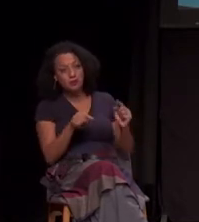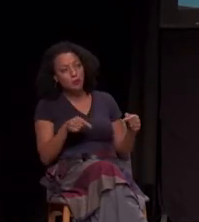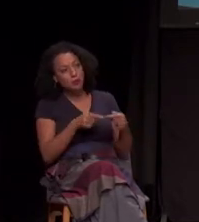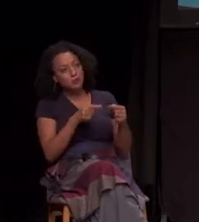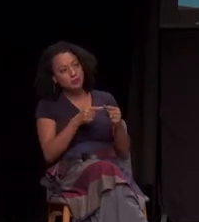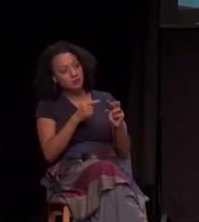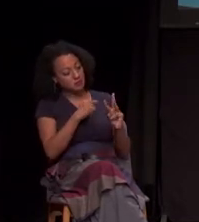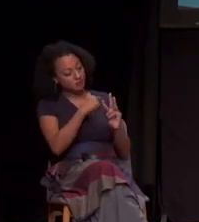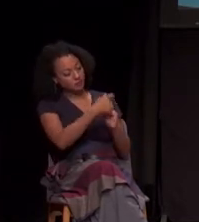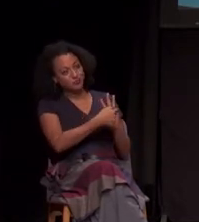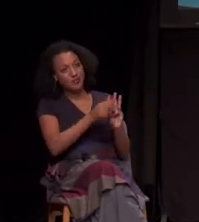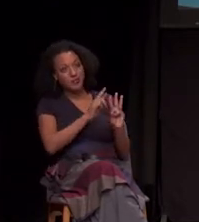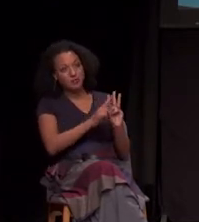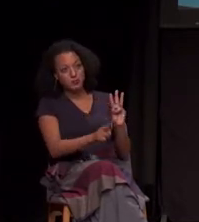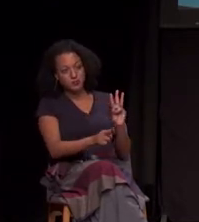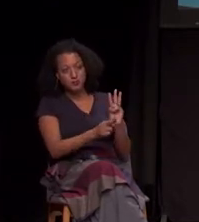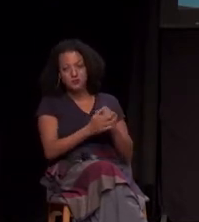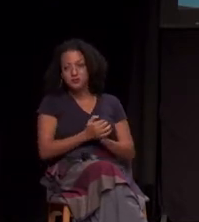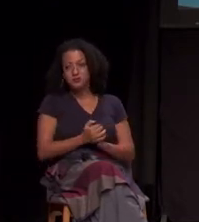eu vou, a pedido